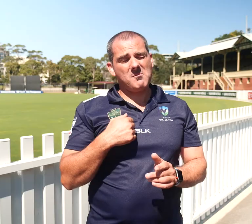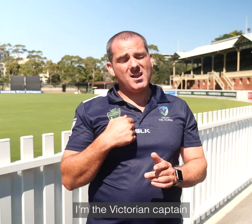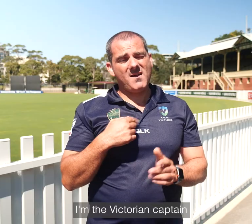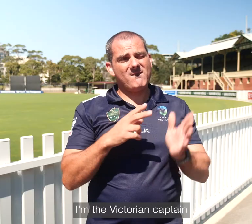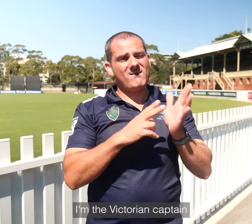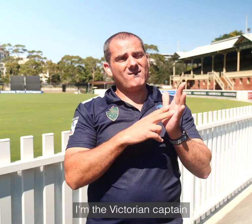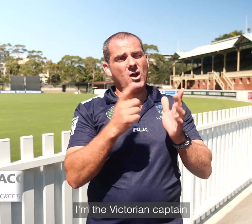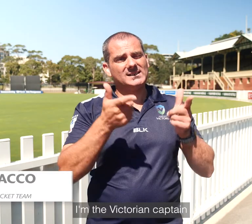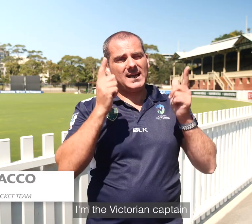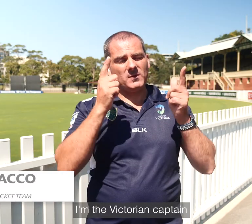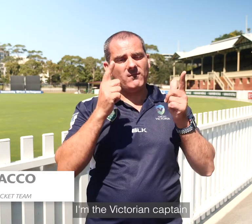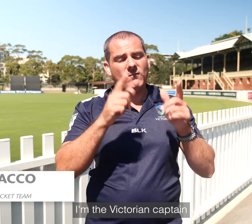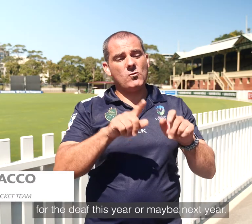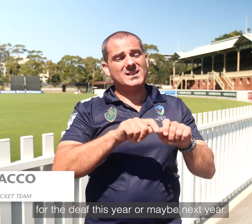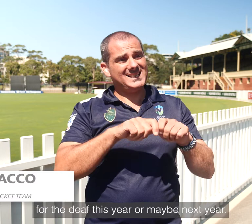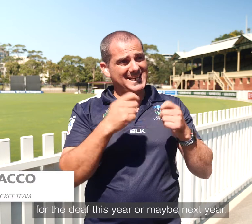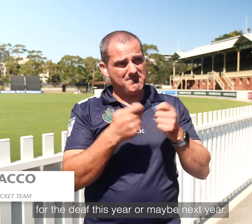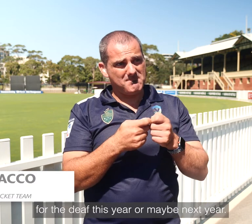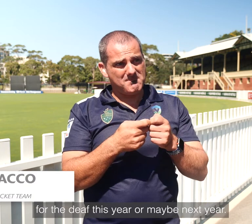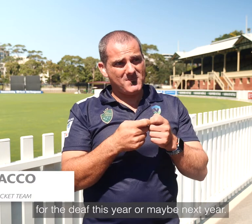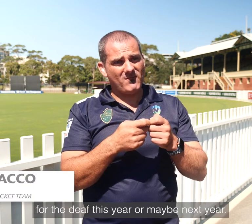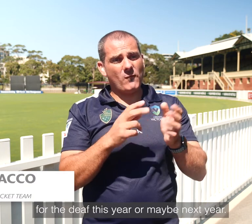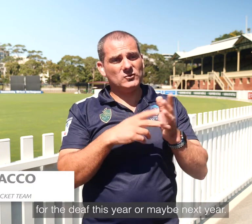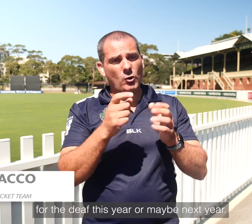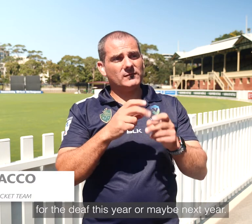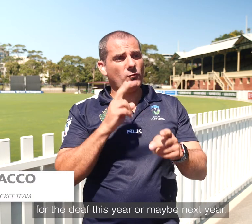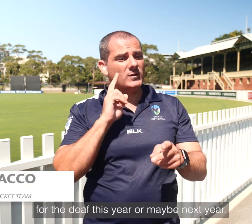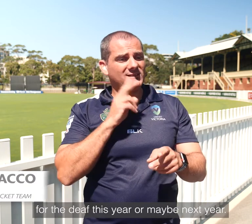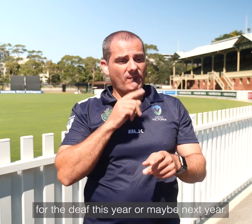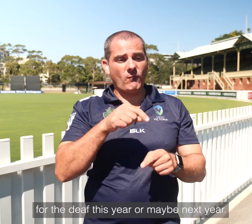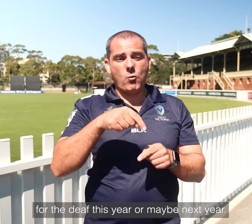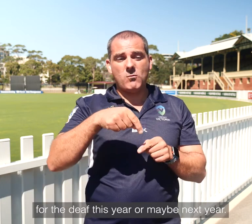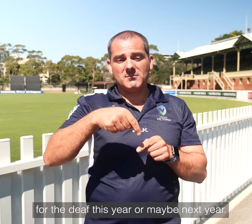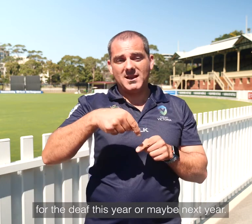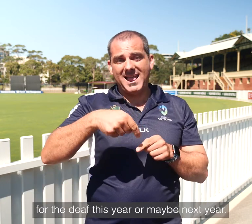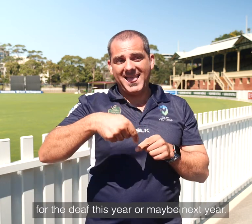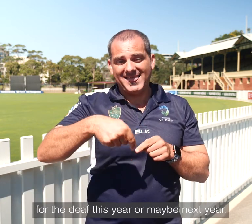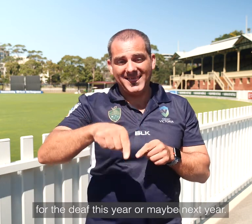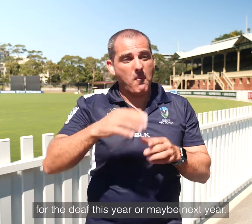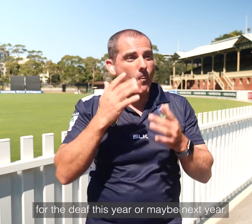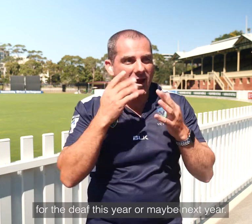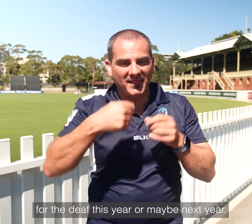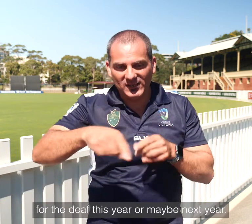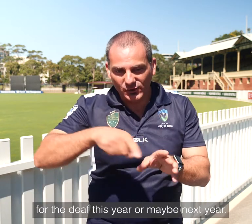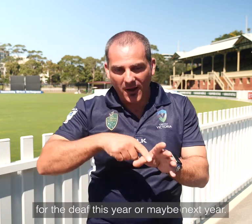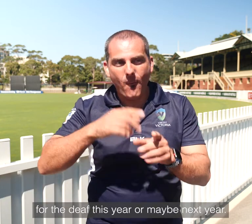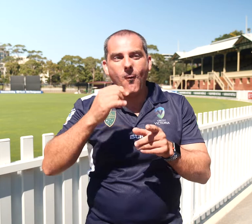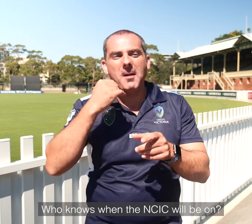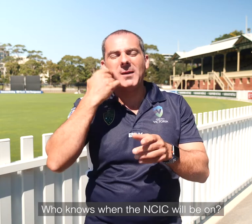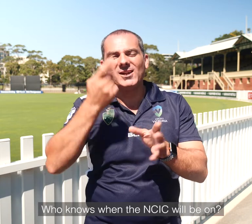I'm the Victorian captain for the deaf this year, or maybe next year, who knows